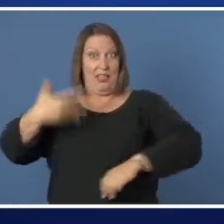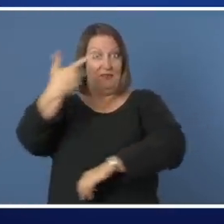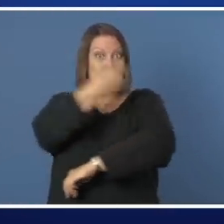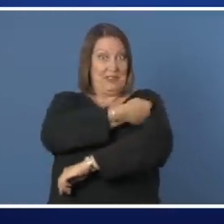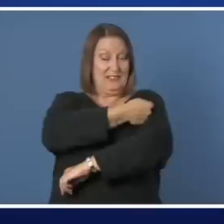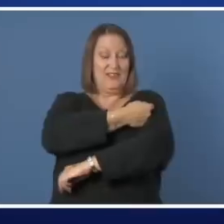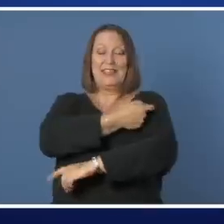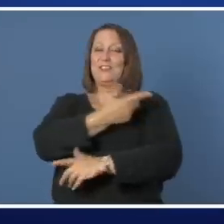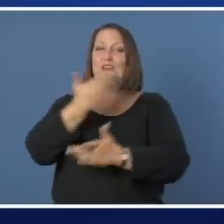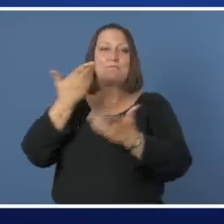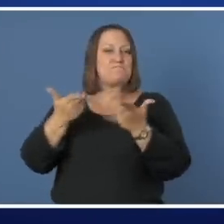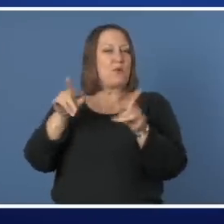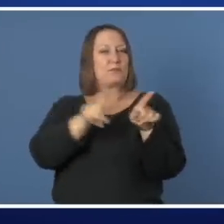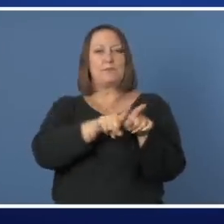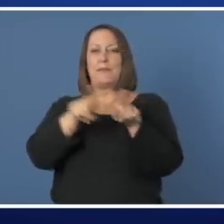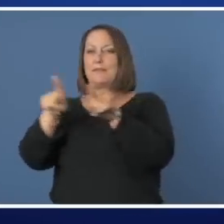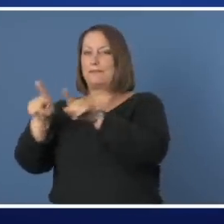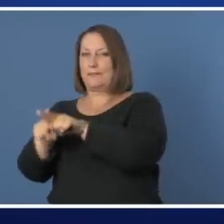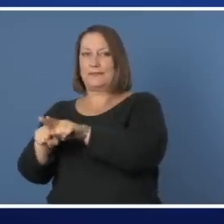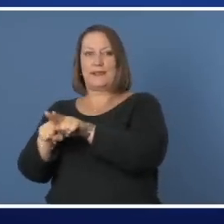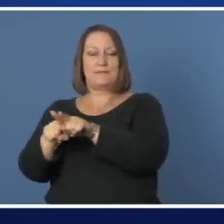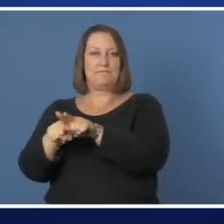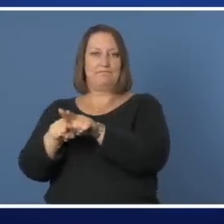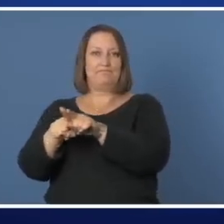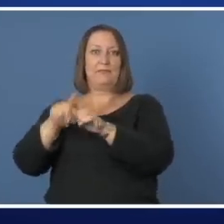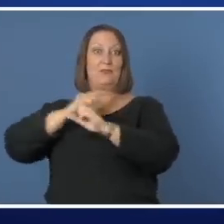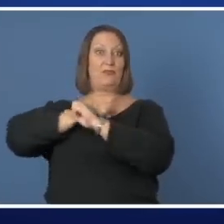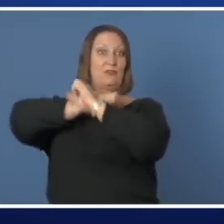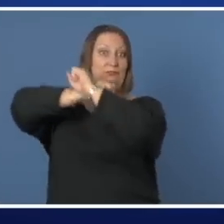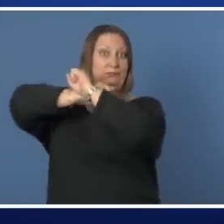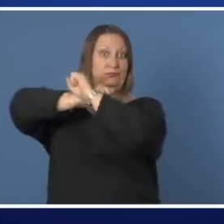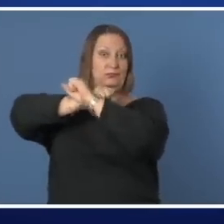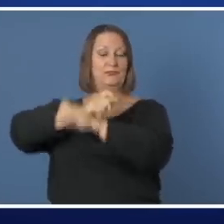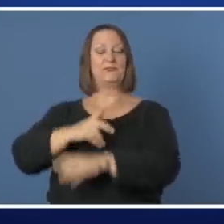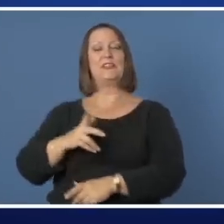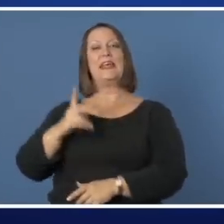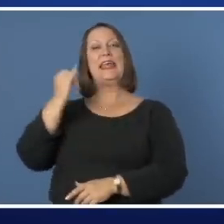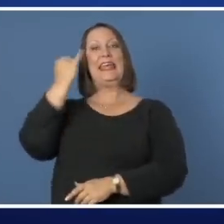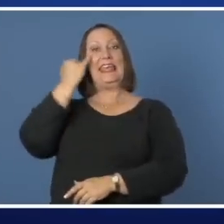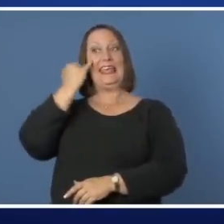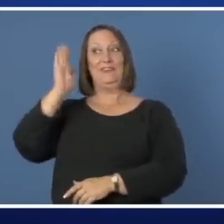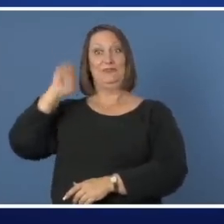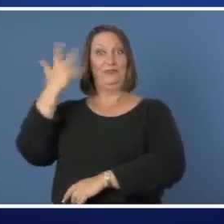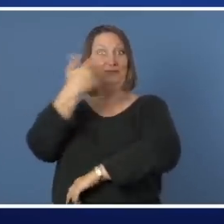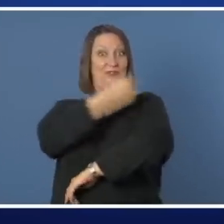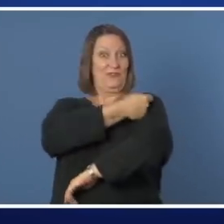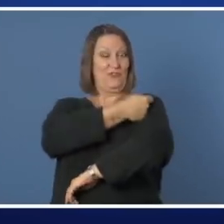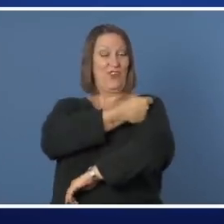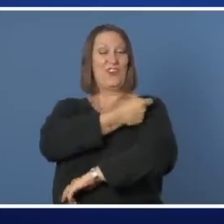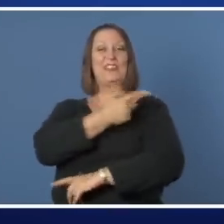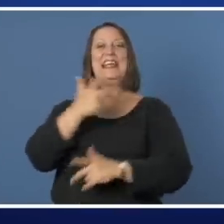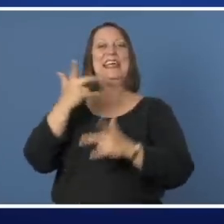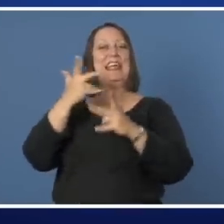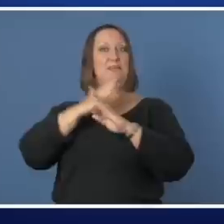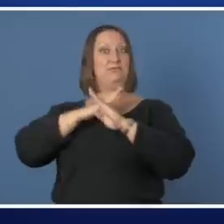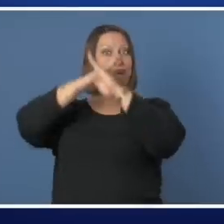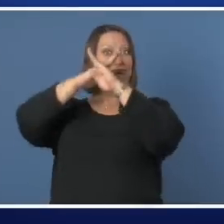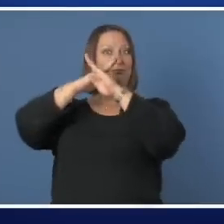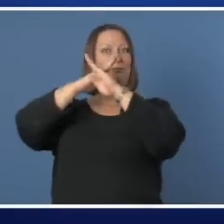as are those who have never been vaccinated it is not known how long previous